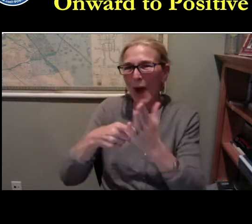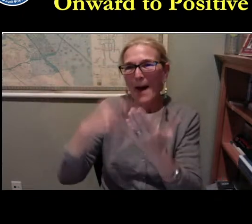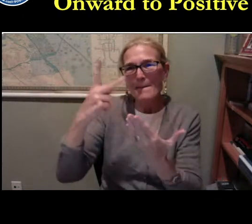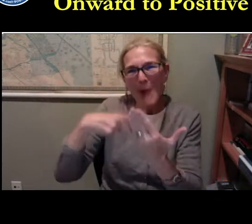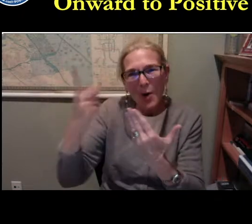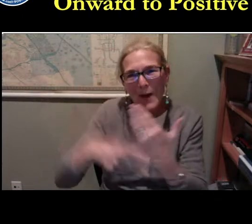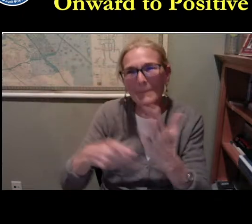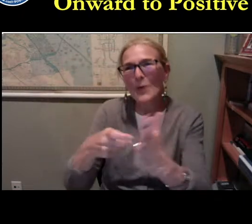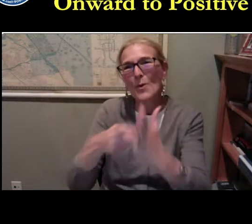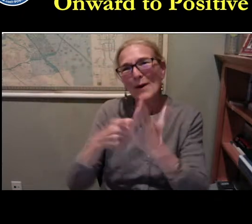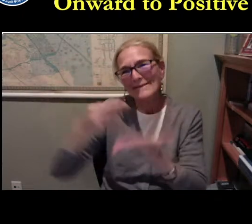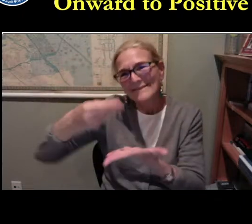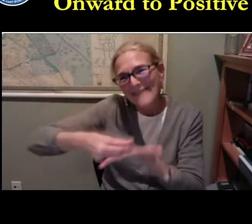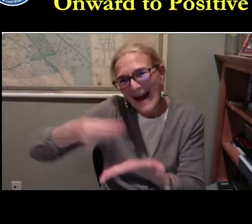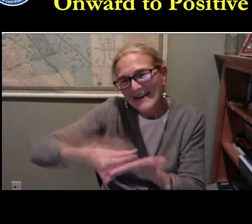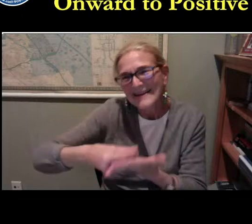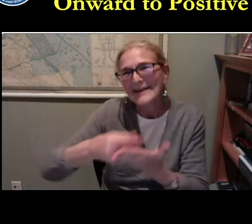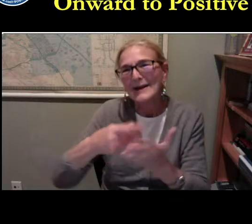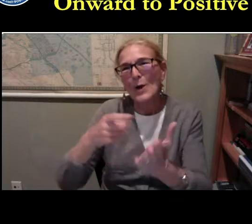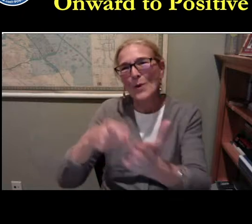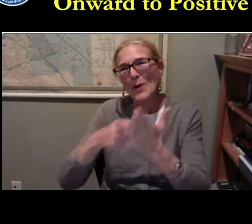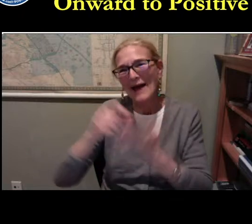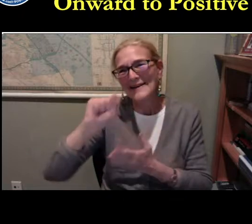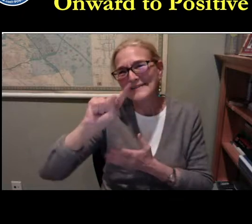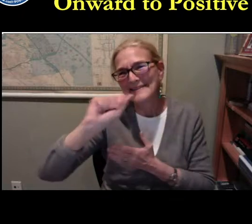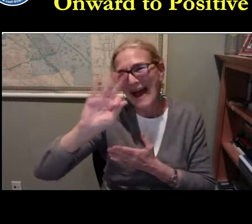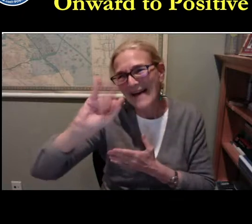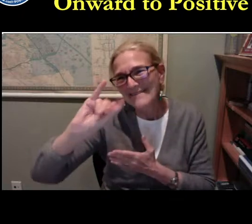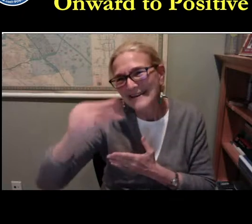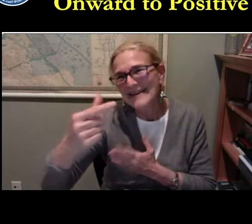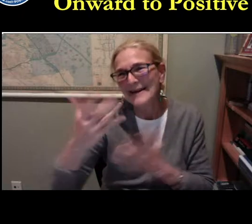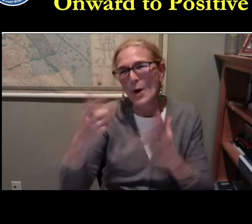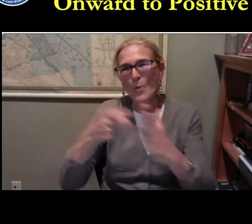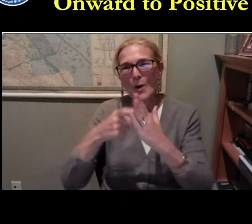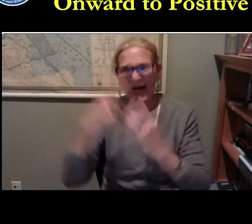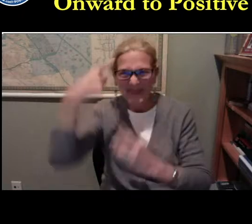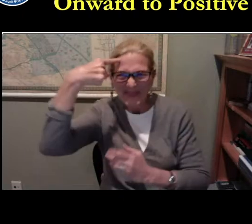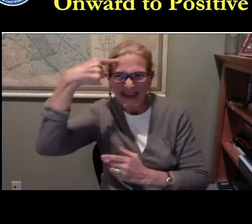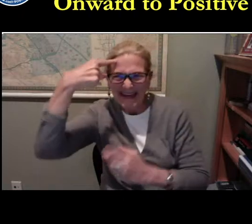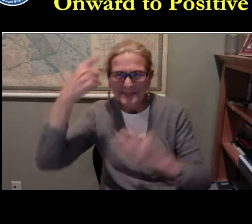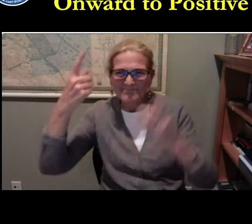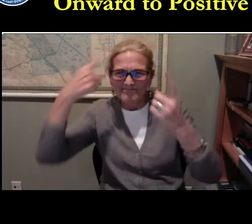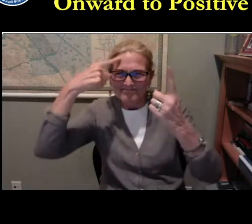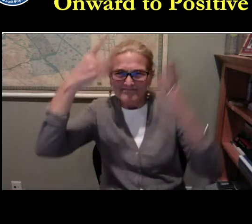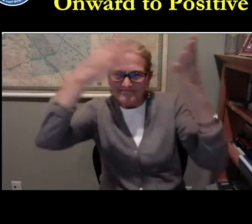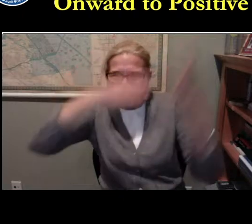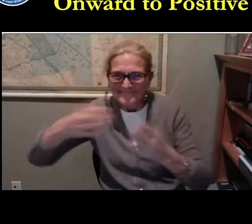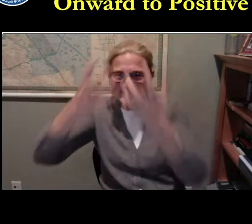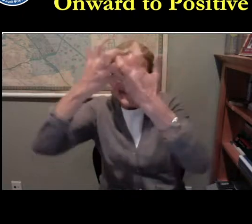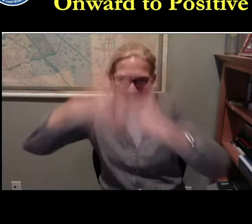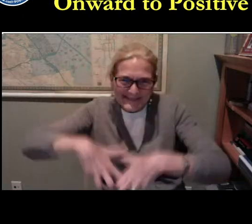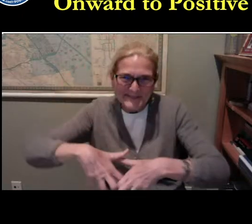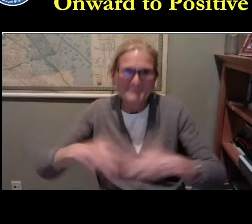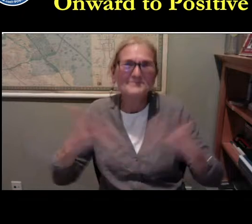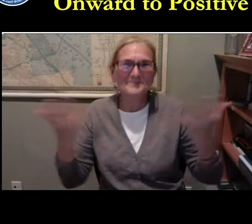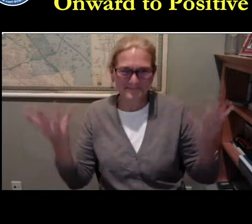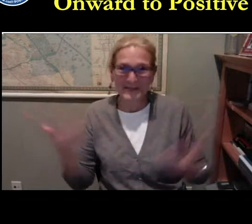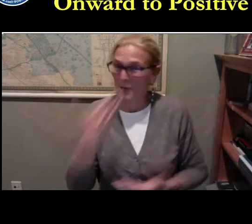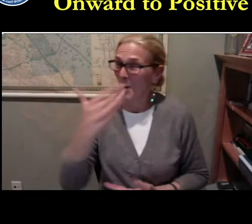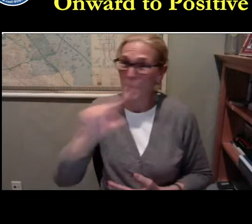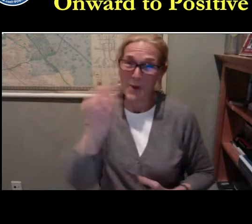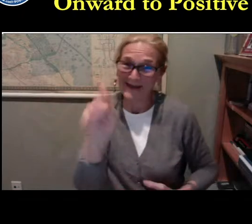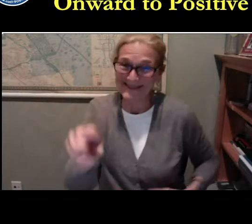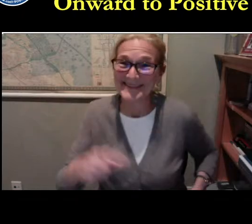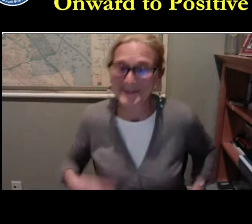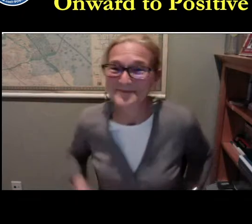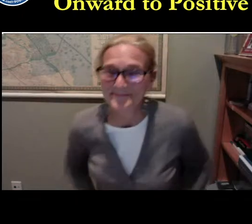districts. There's a lot of ideas, but man, it requires a program, it requires funding, it requires staffing. So it's sometimes having